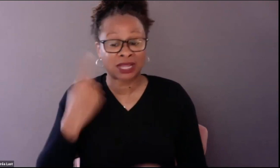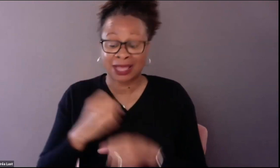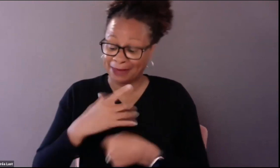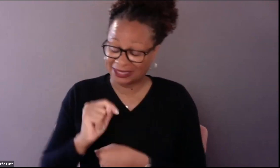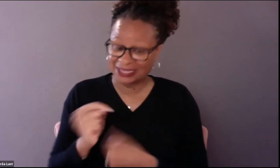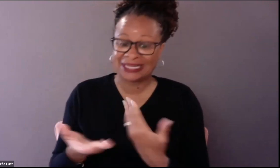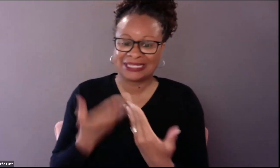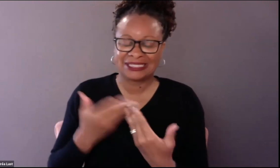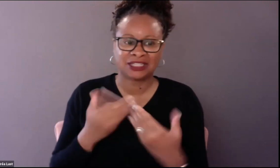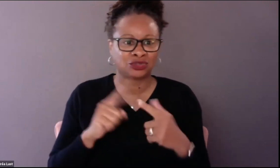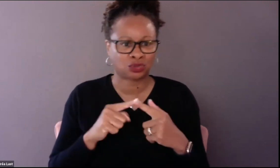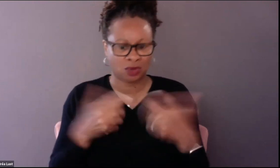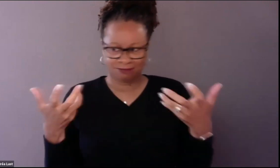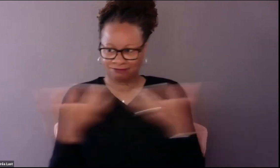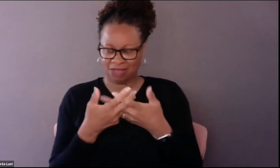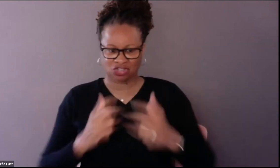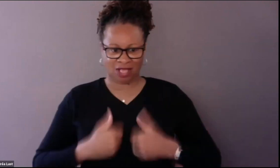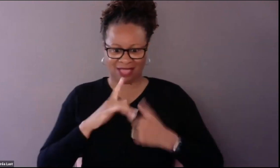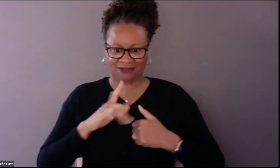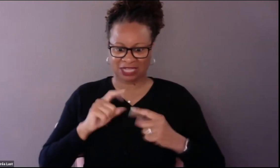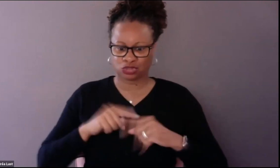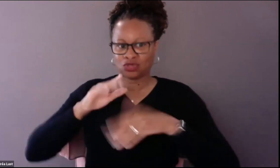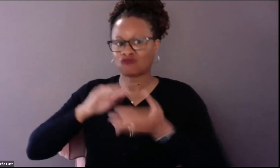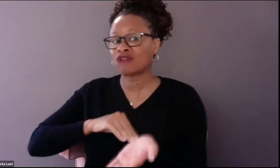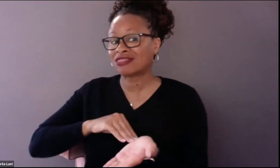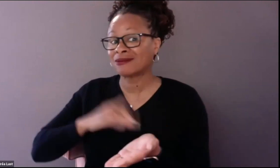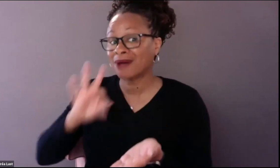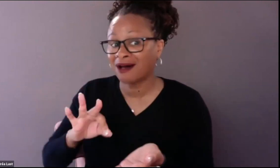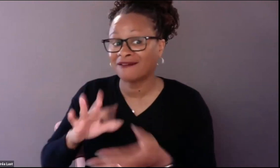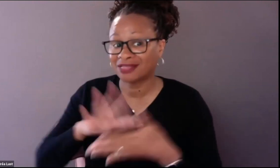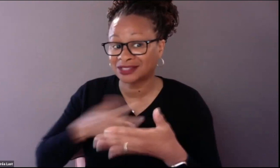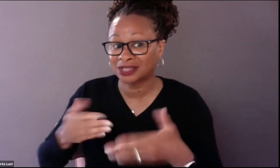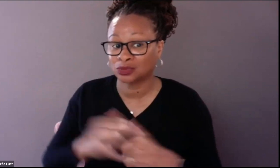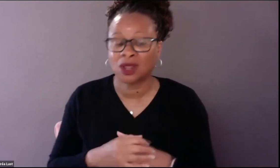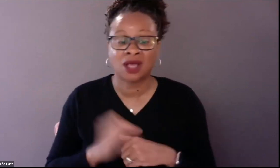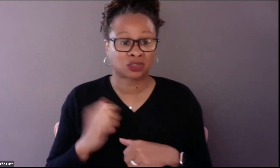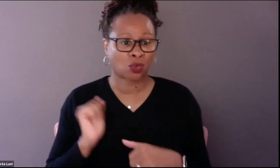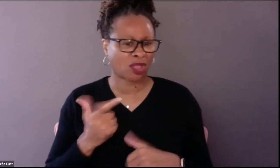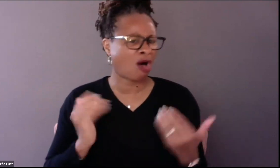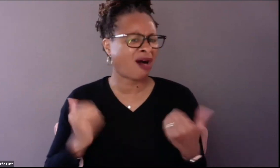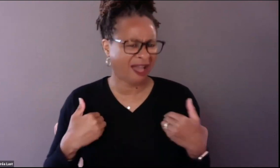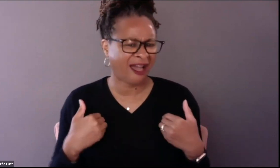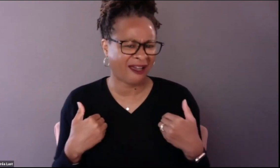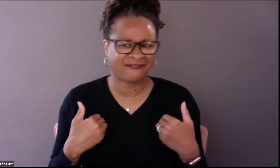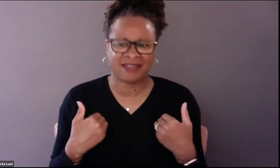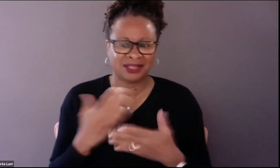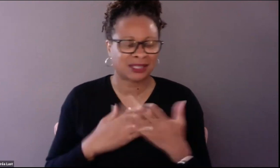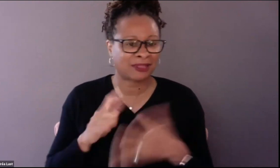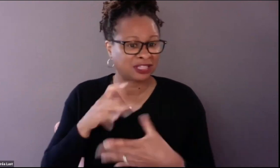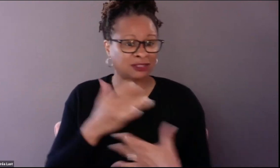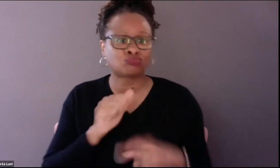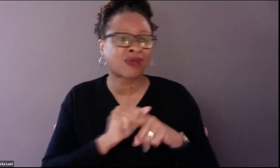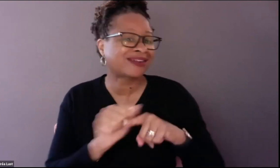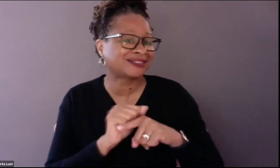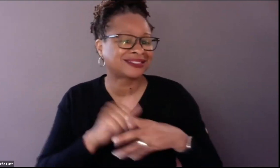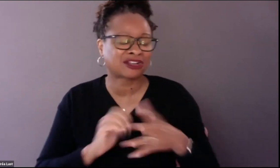fit their lifestyle into the rhythm of the schedule. So all of us have some of these rituals in our lives. It could be a block